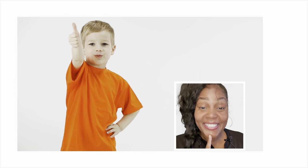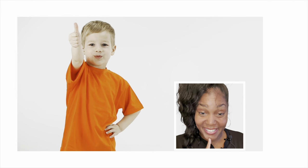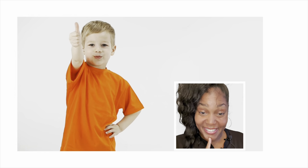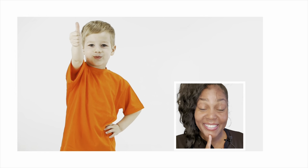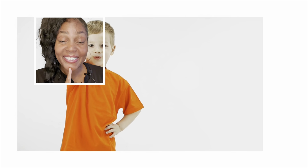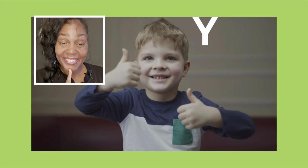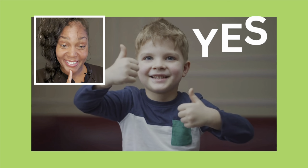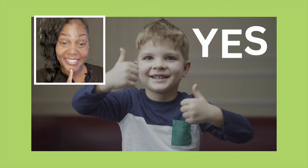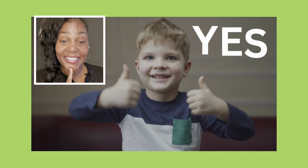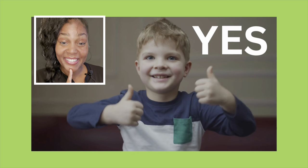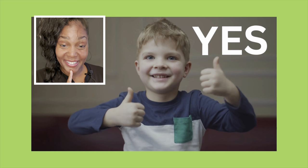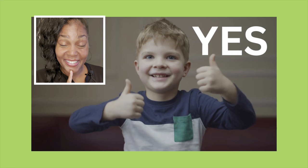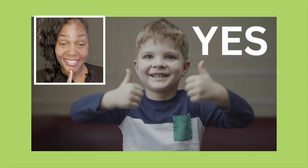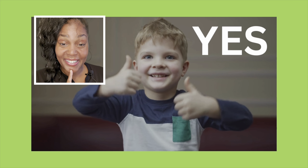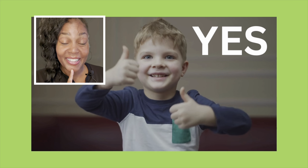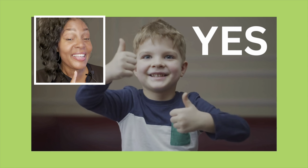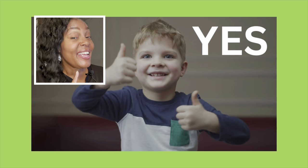Yes.